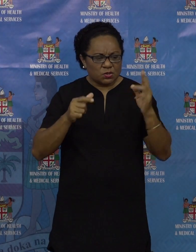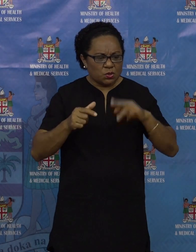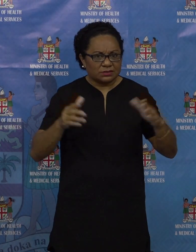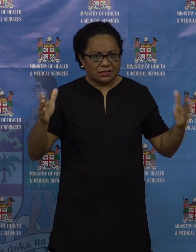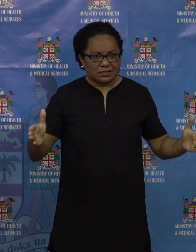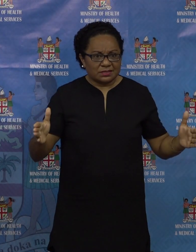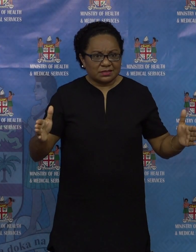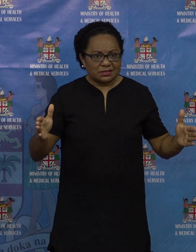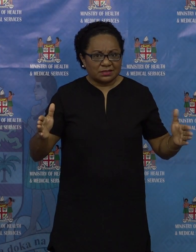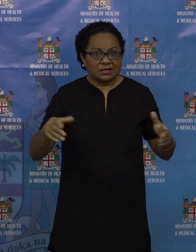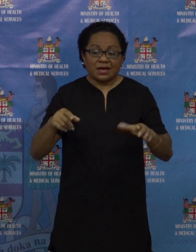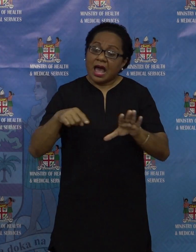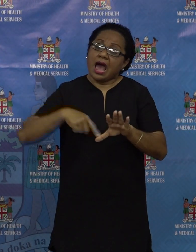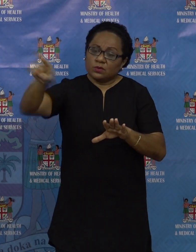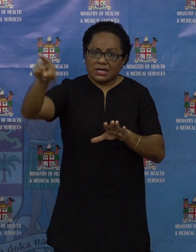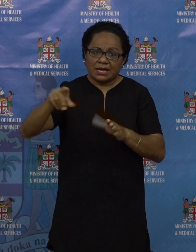than those from within.